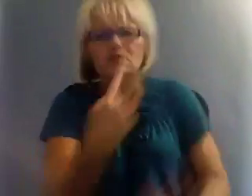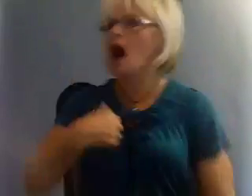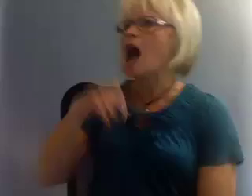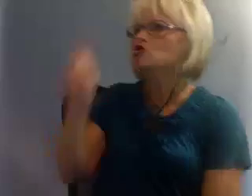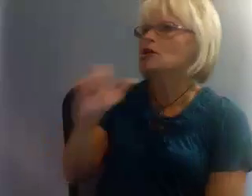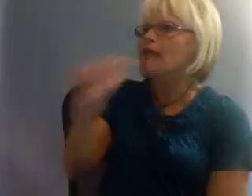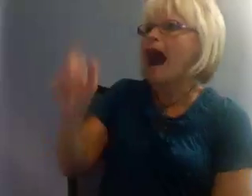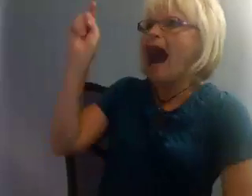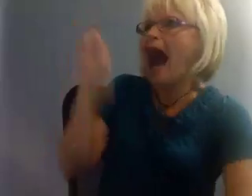to.